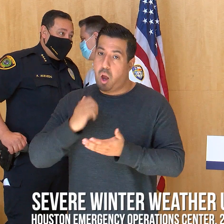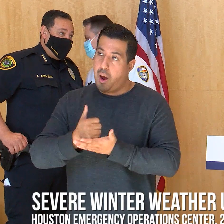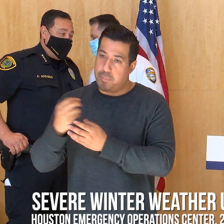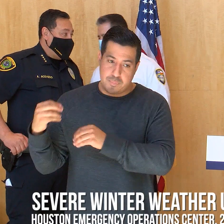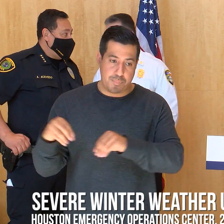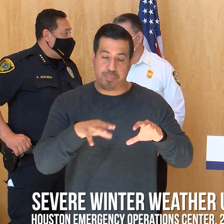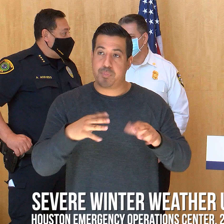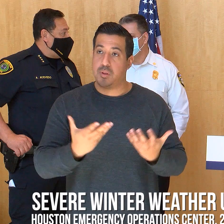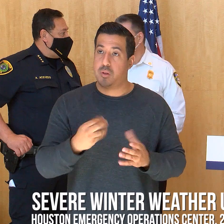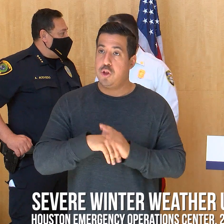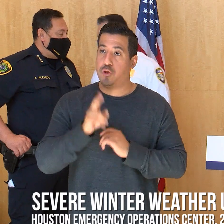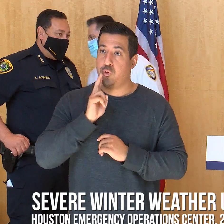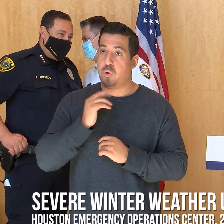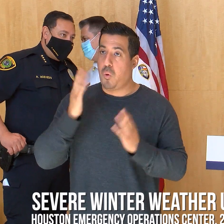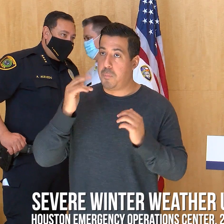in Houston.